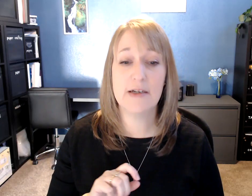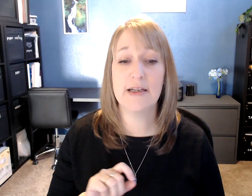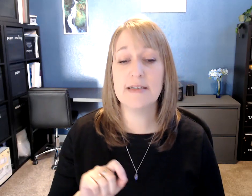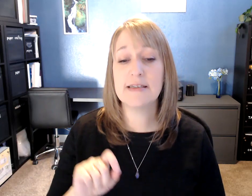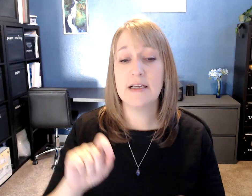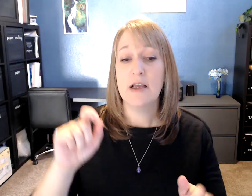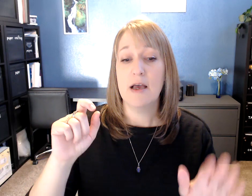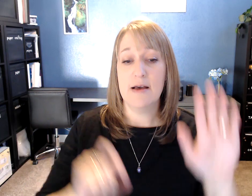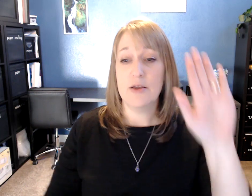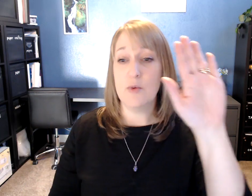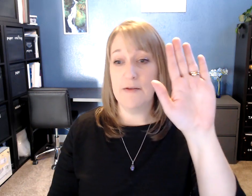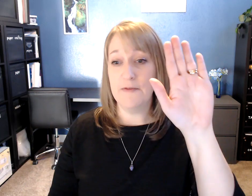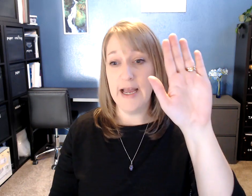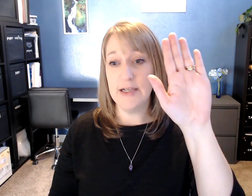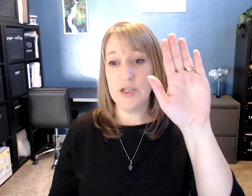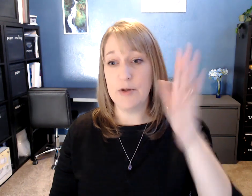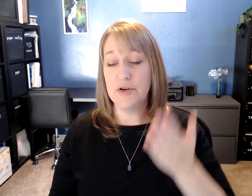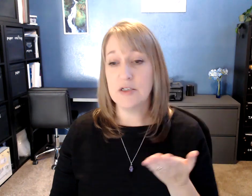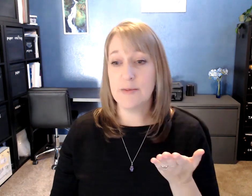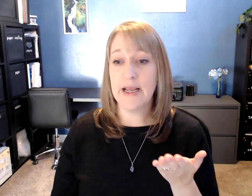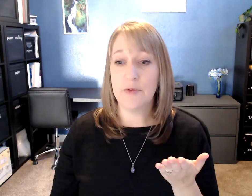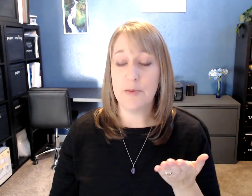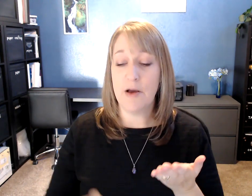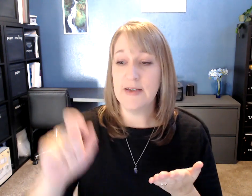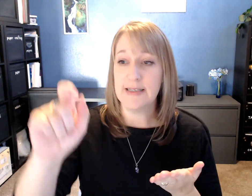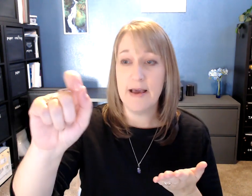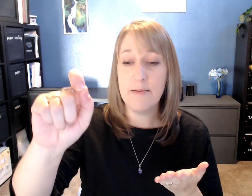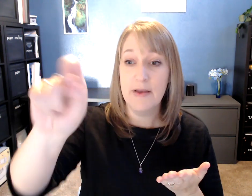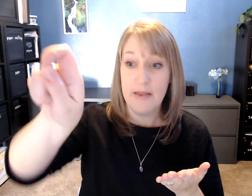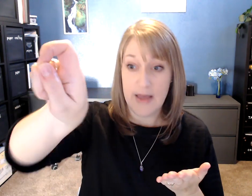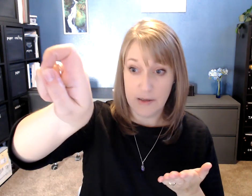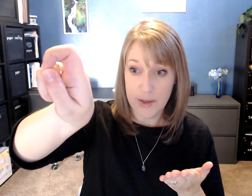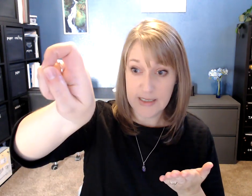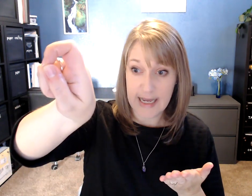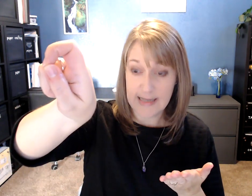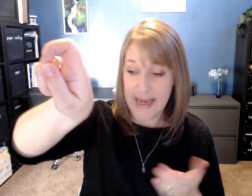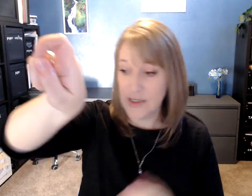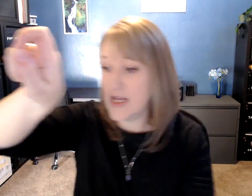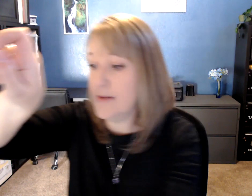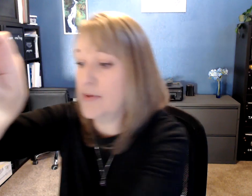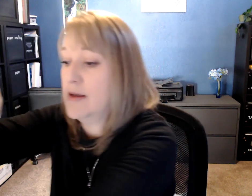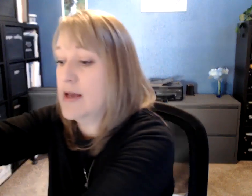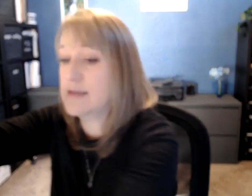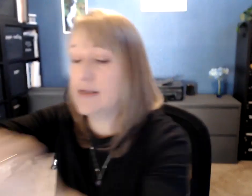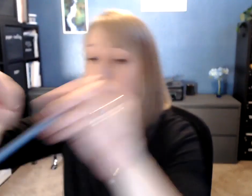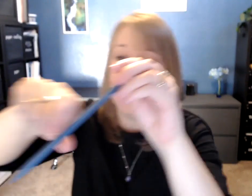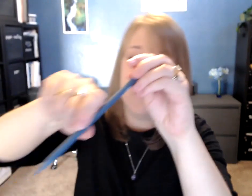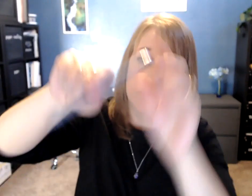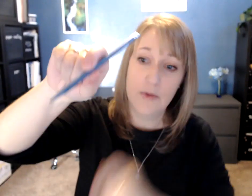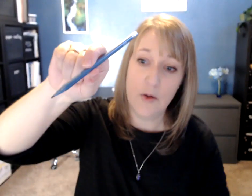vocabulary list. You want a flat hand shape on your non-dominant hand with your palm facing up, that closed X hand shape, as if you are